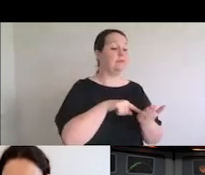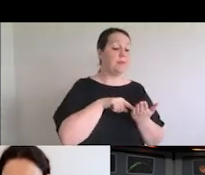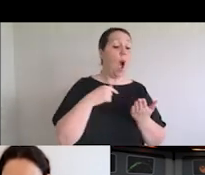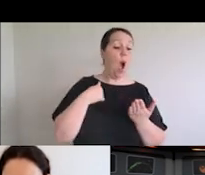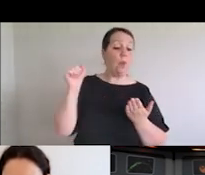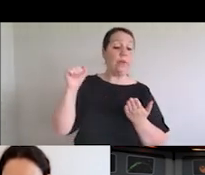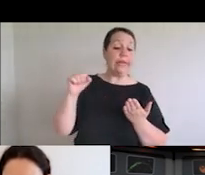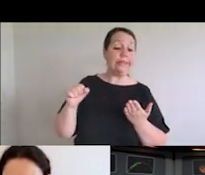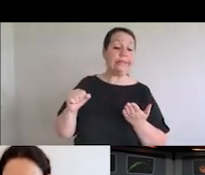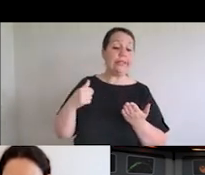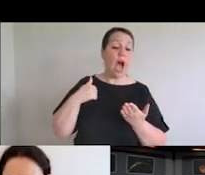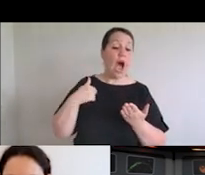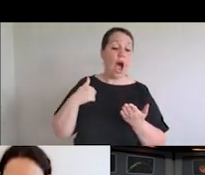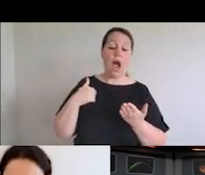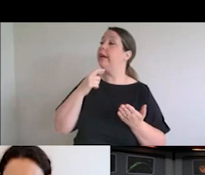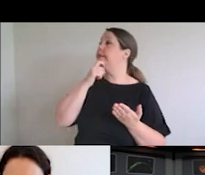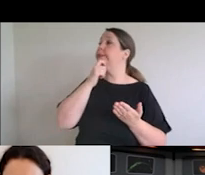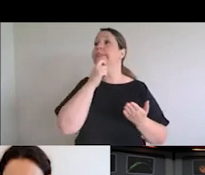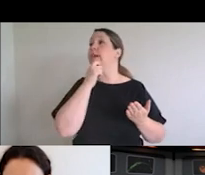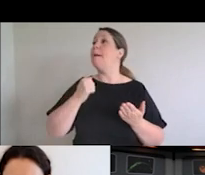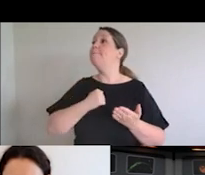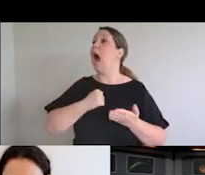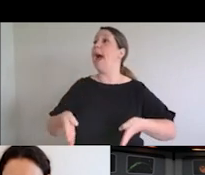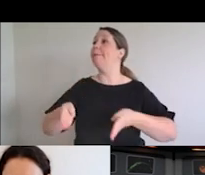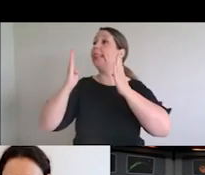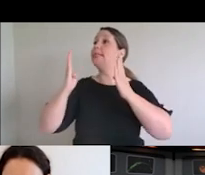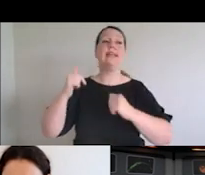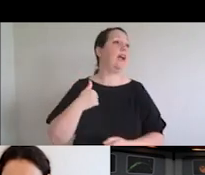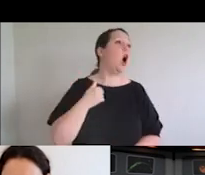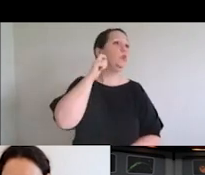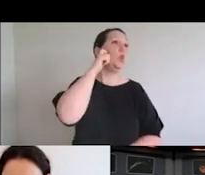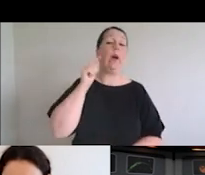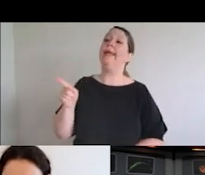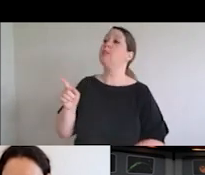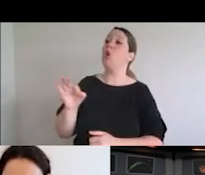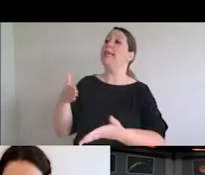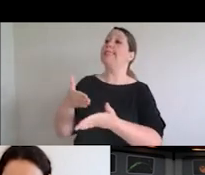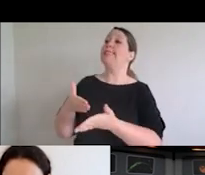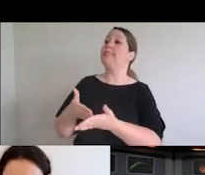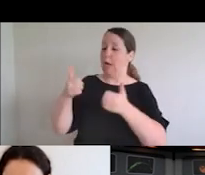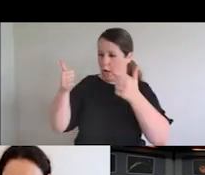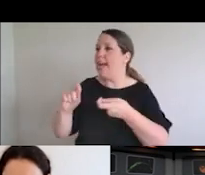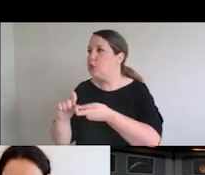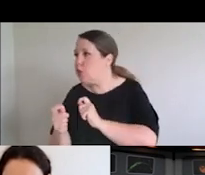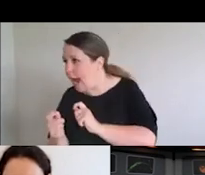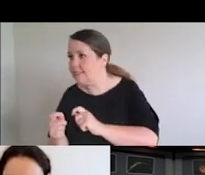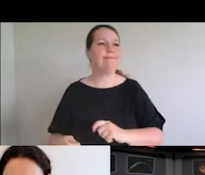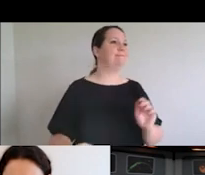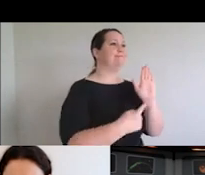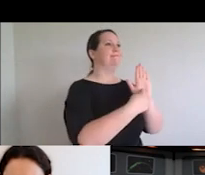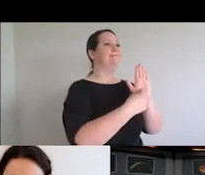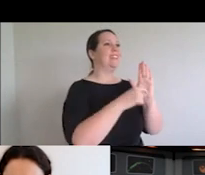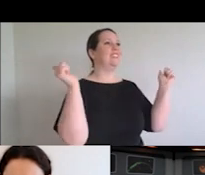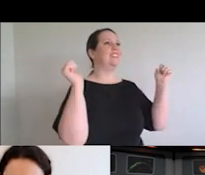We deserve better. Don't you agree? And take that forward. And it